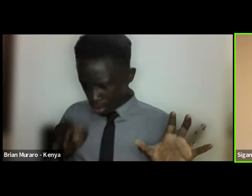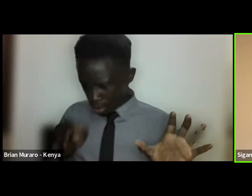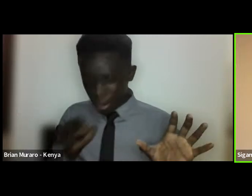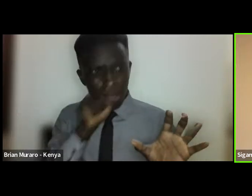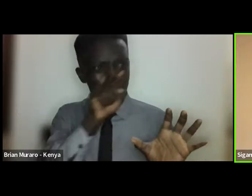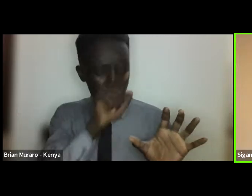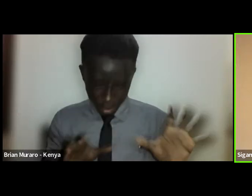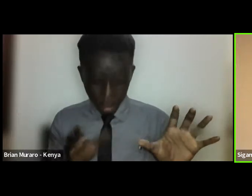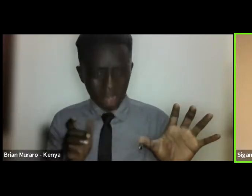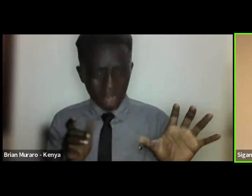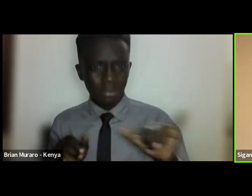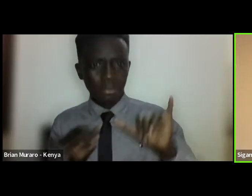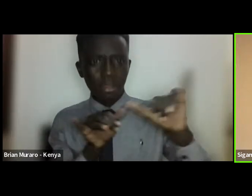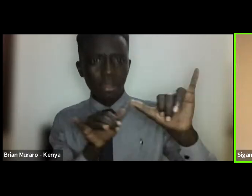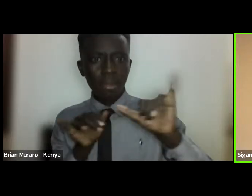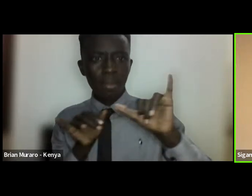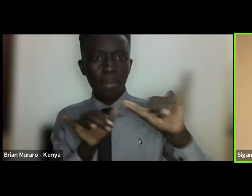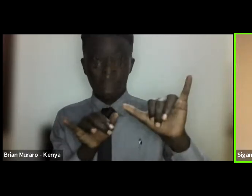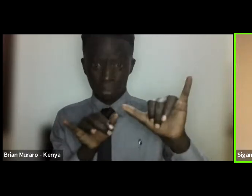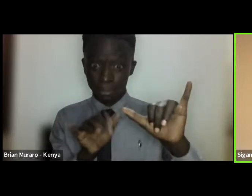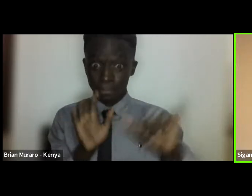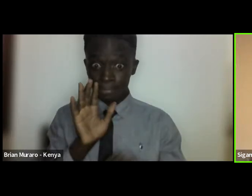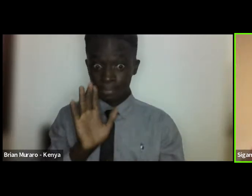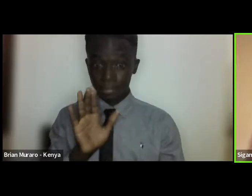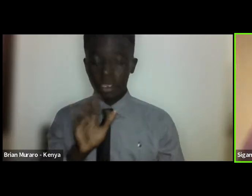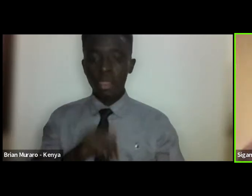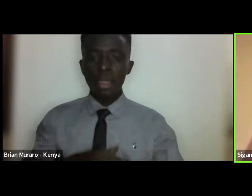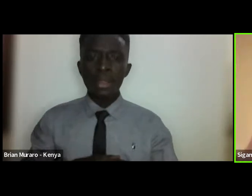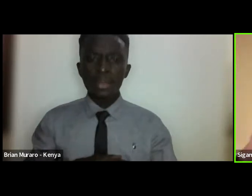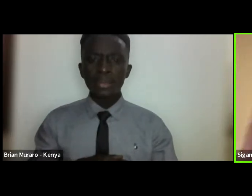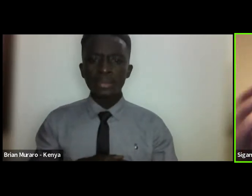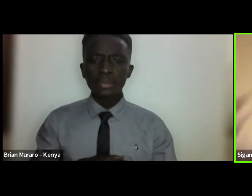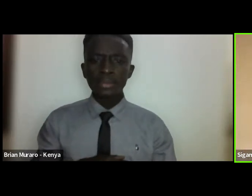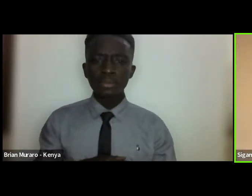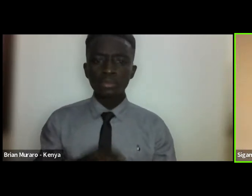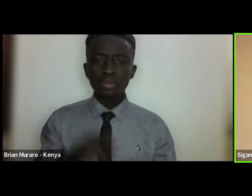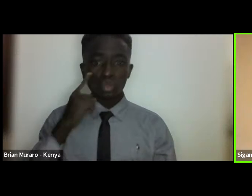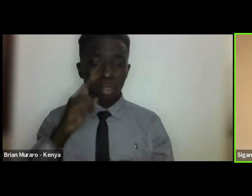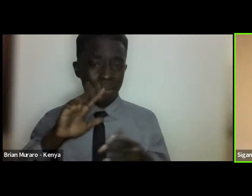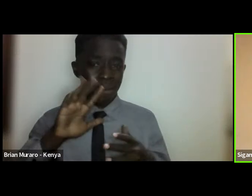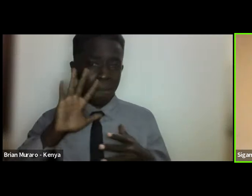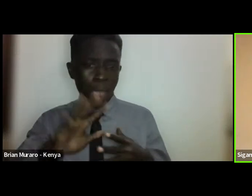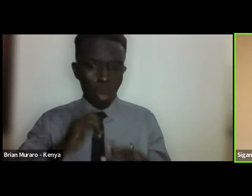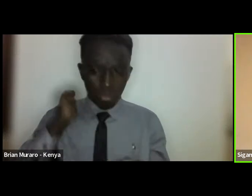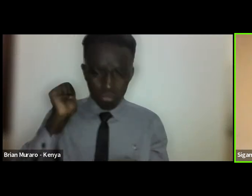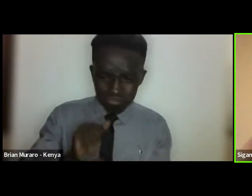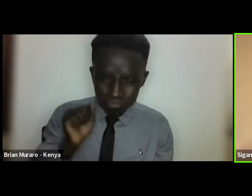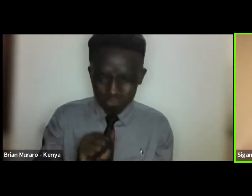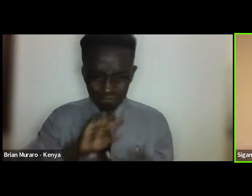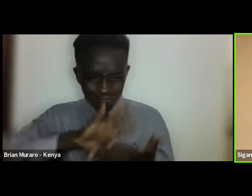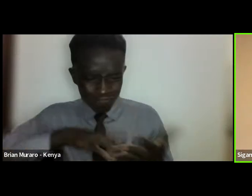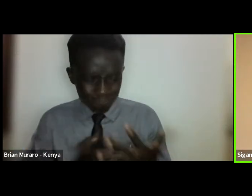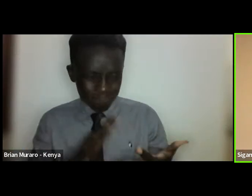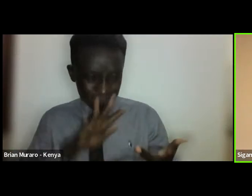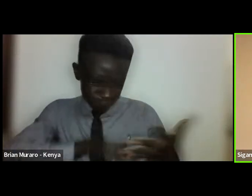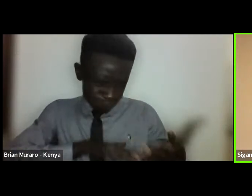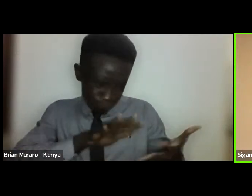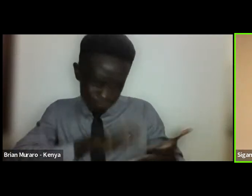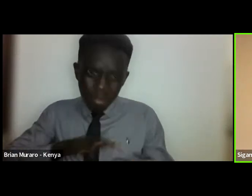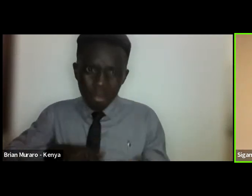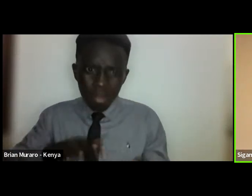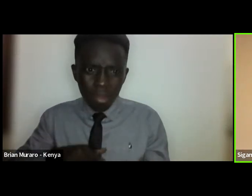And so the point of departure in terms of your framework and in terms of your assumption is to address vulnerability.